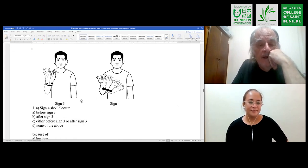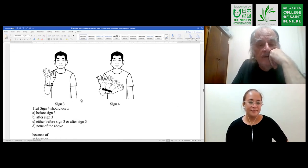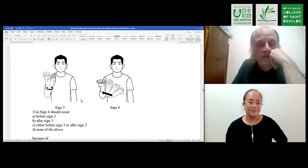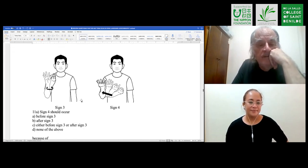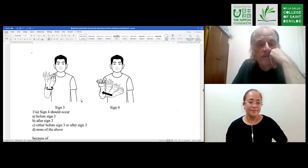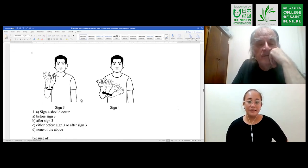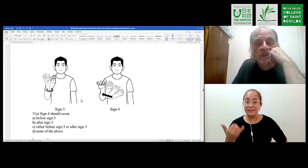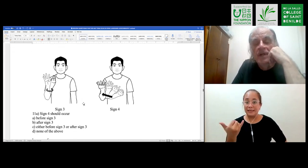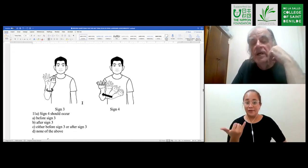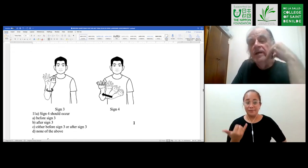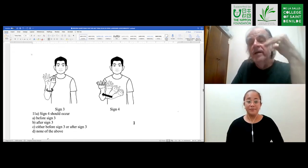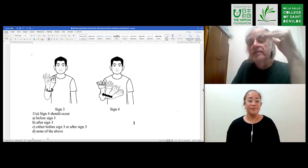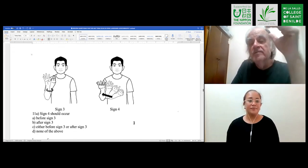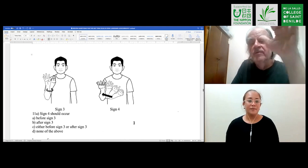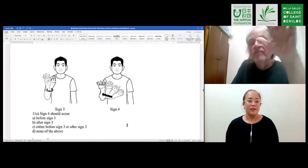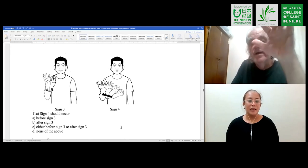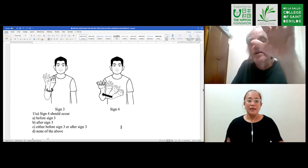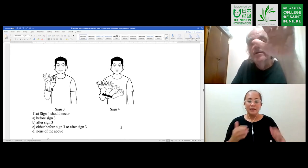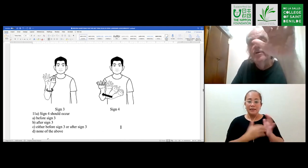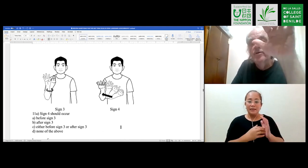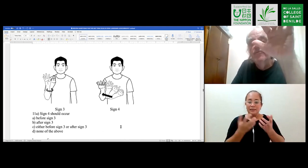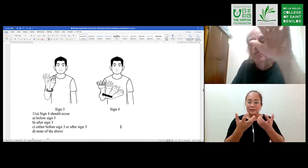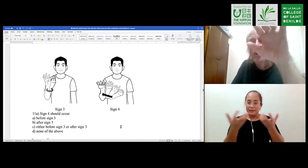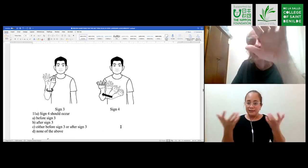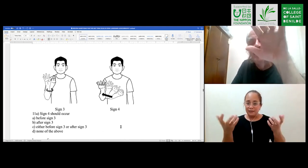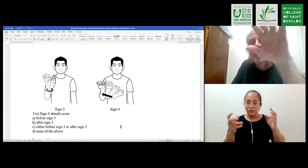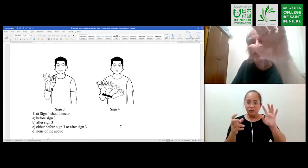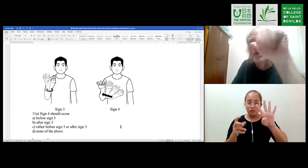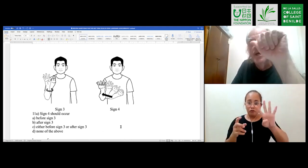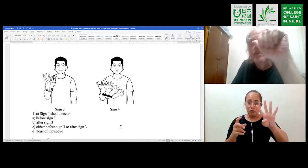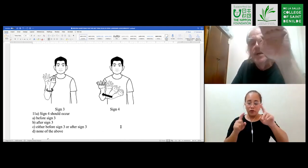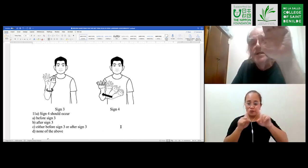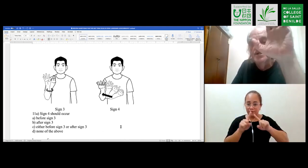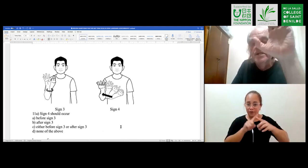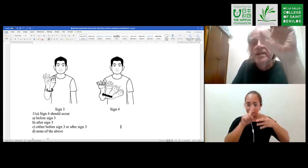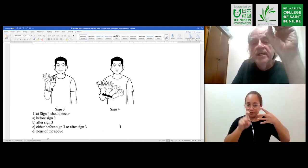Now, again, divided into 4 different types, A, B, C, D.